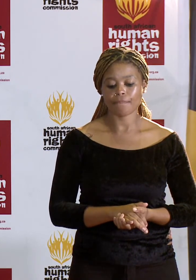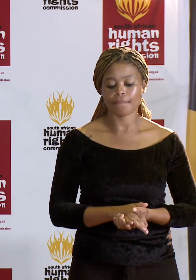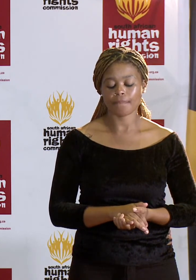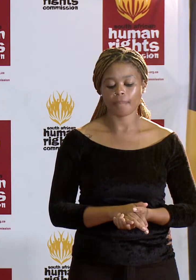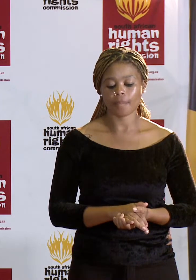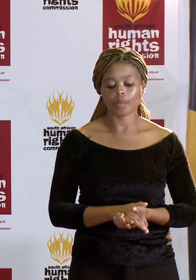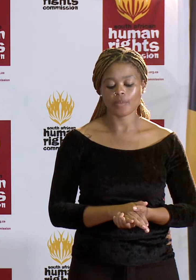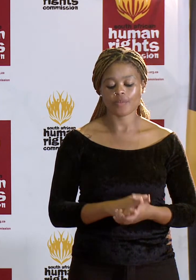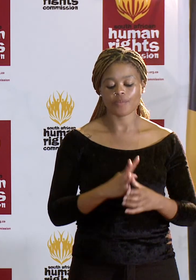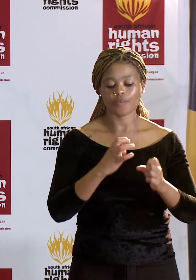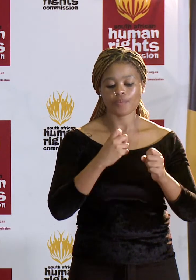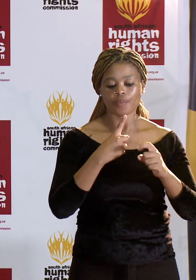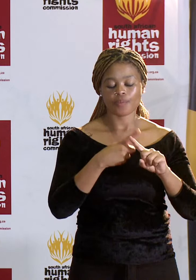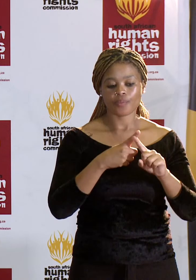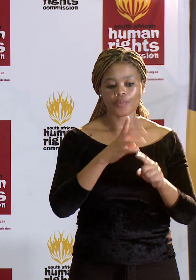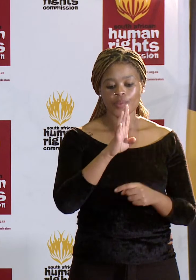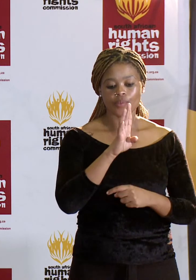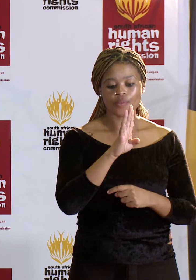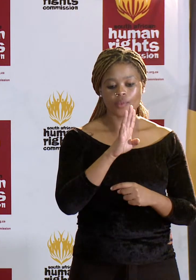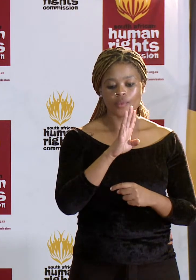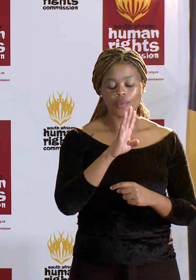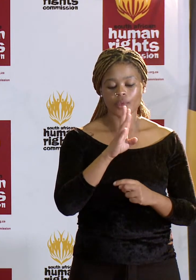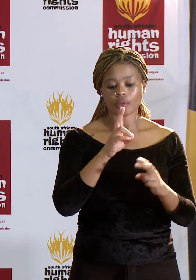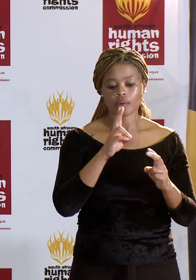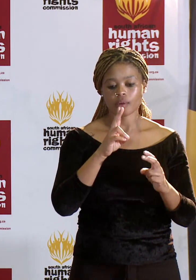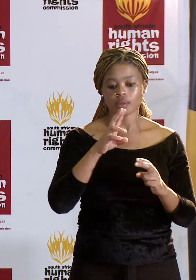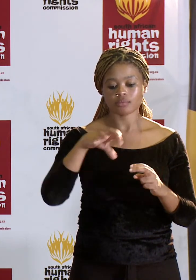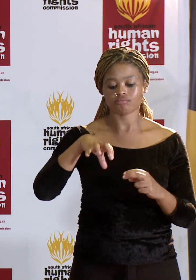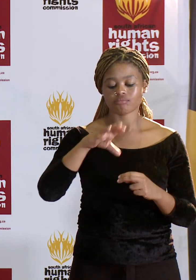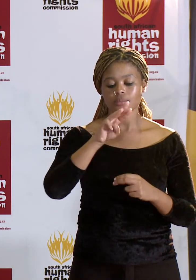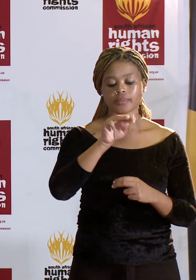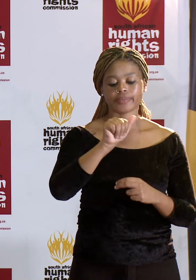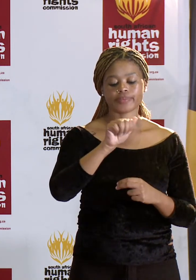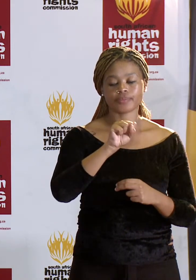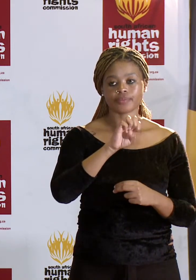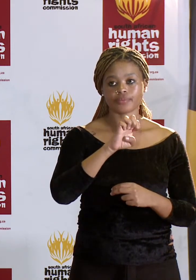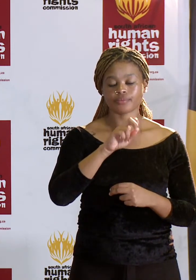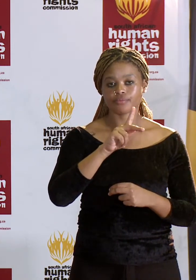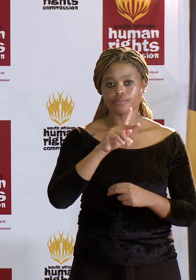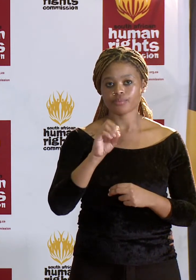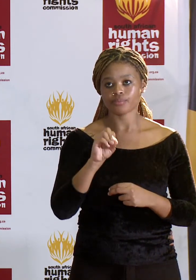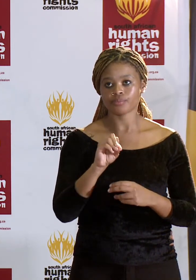Executive Deputy Faculty of Humanities, Professor Maseko,